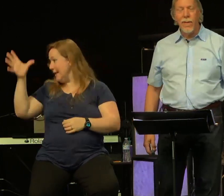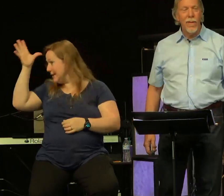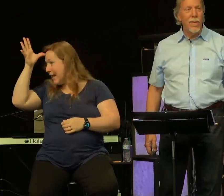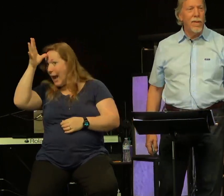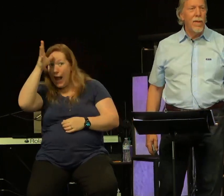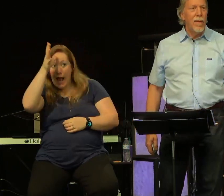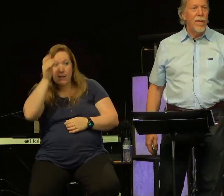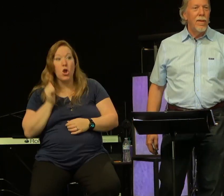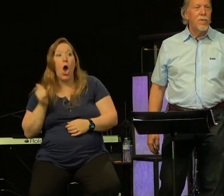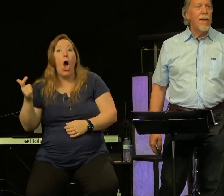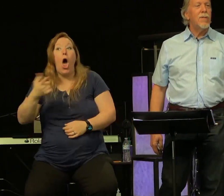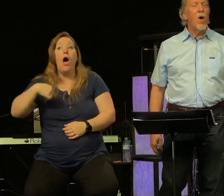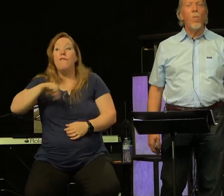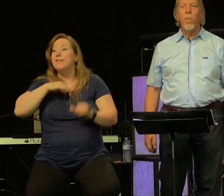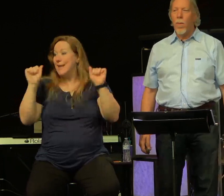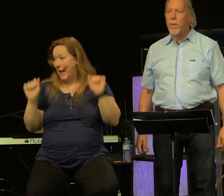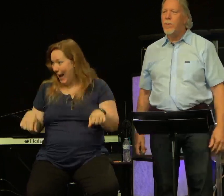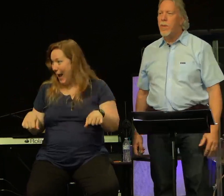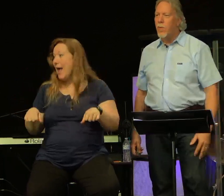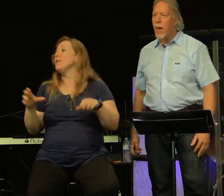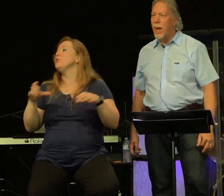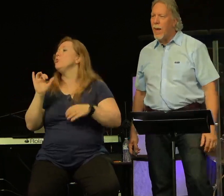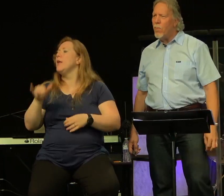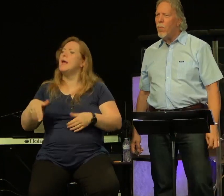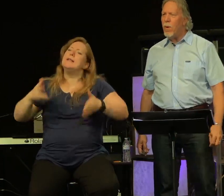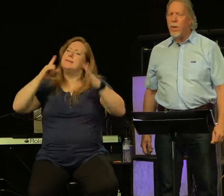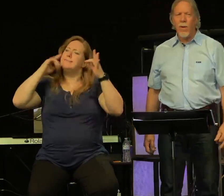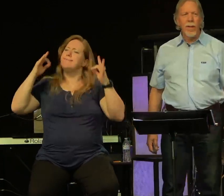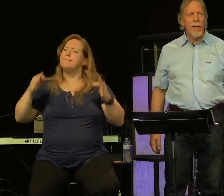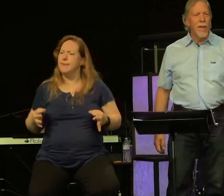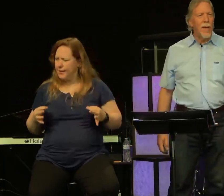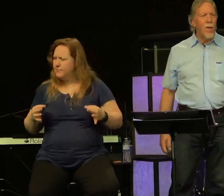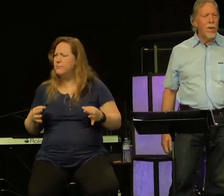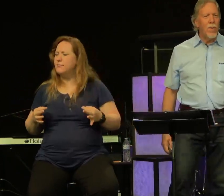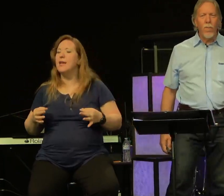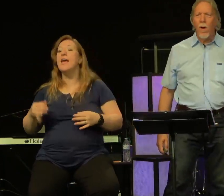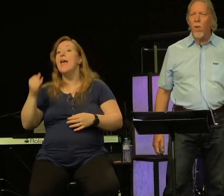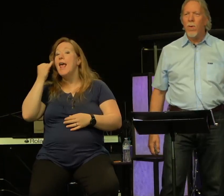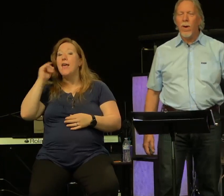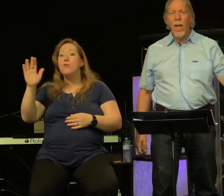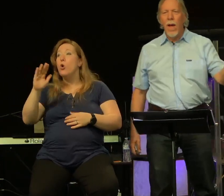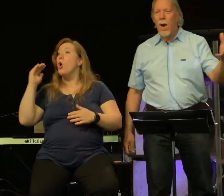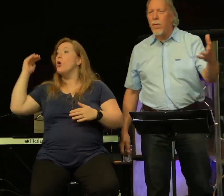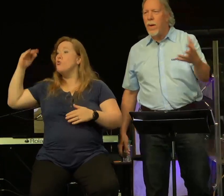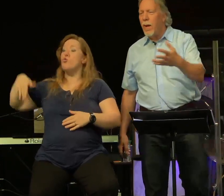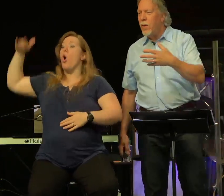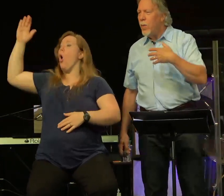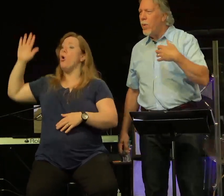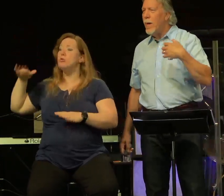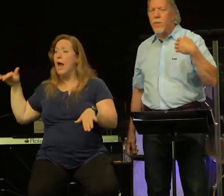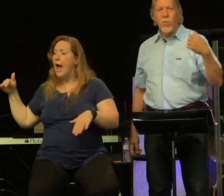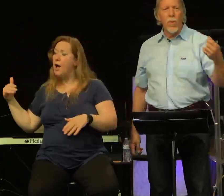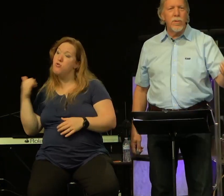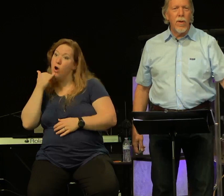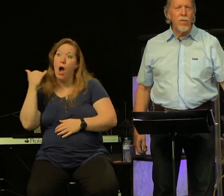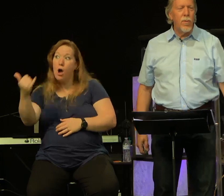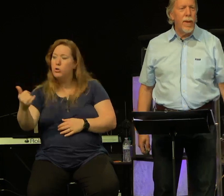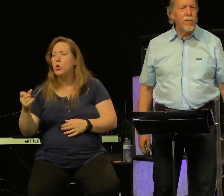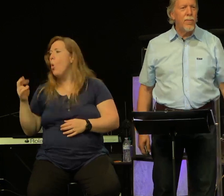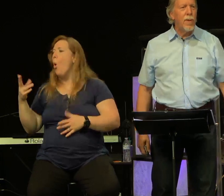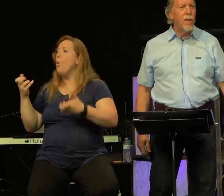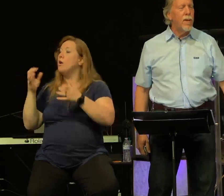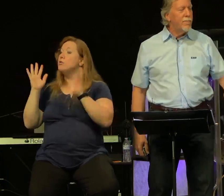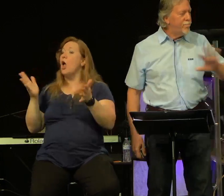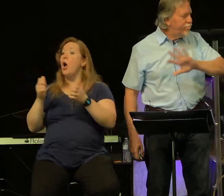it. So let's on purpose do that. Even with your adult kids. They call you on the phone or they're in your presence, want to talk to you